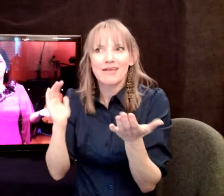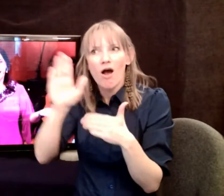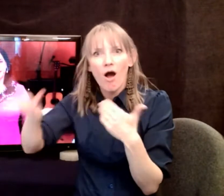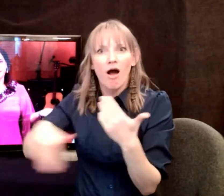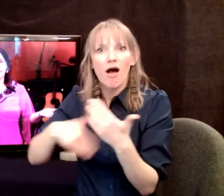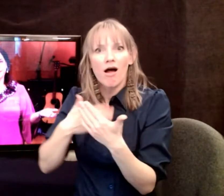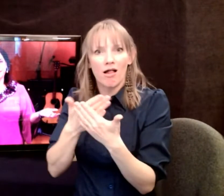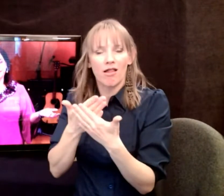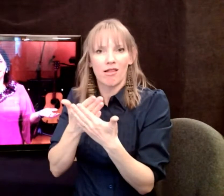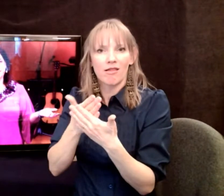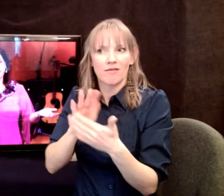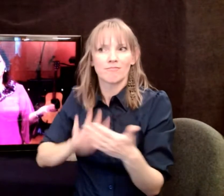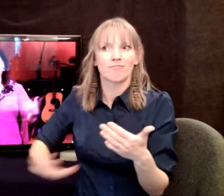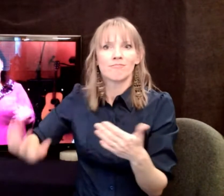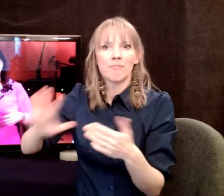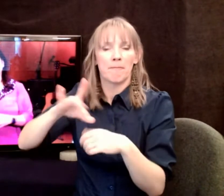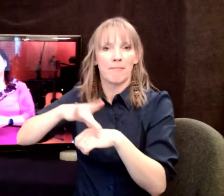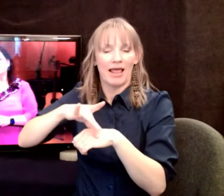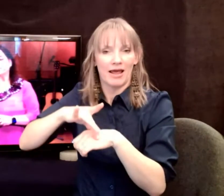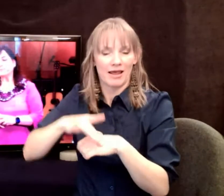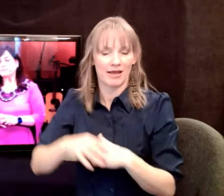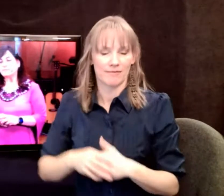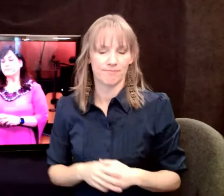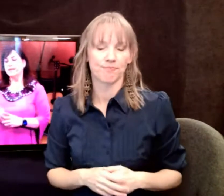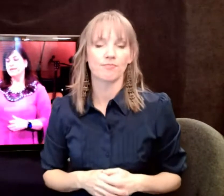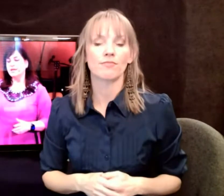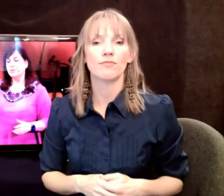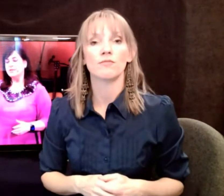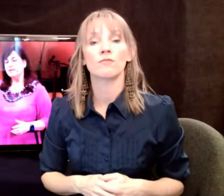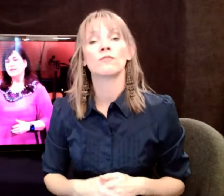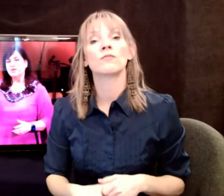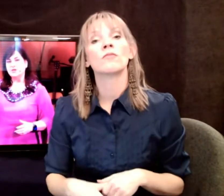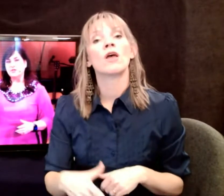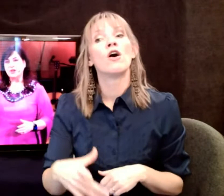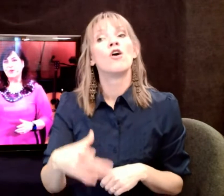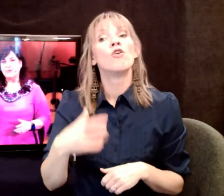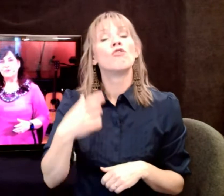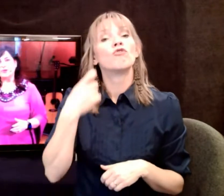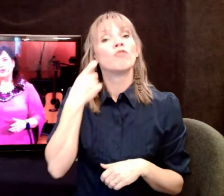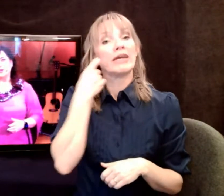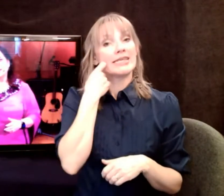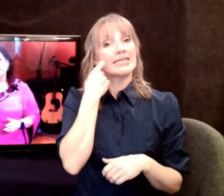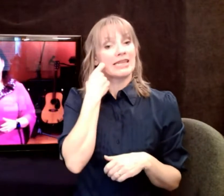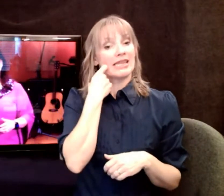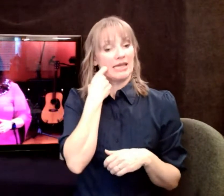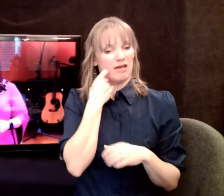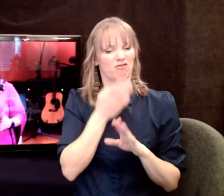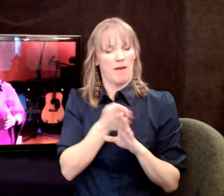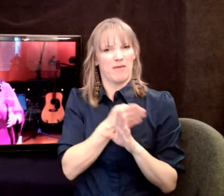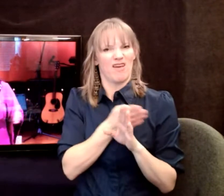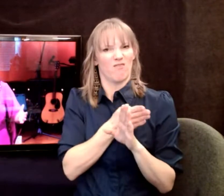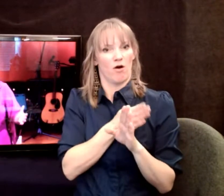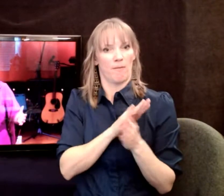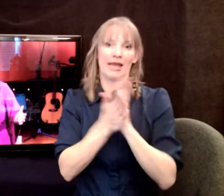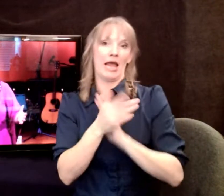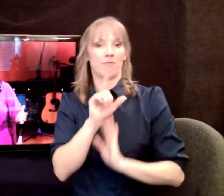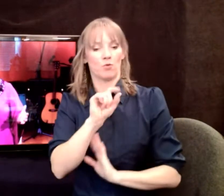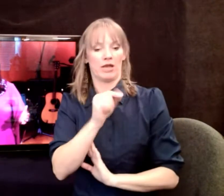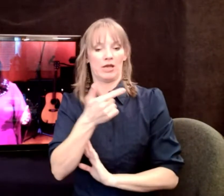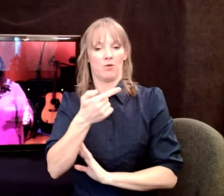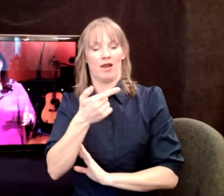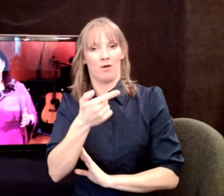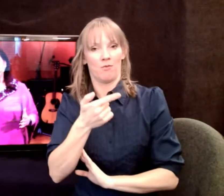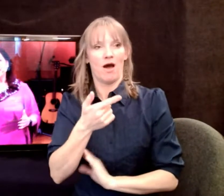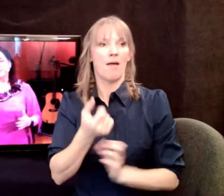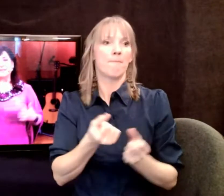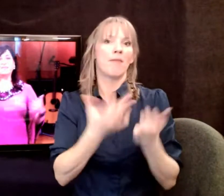do that. Recently, as the year was shifting over, there was a lot of talk, as there always is at the end of the year,